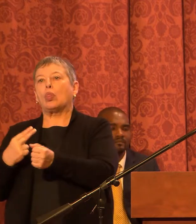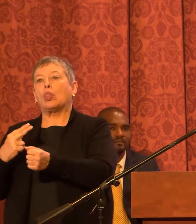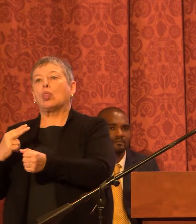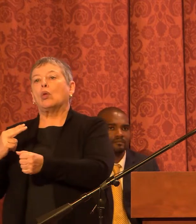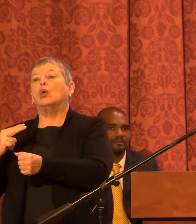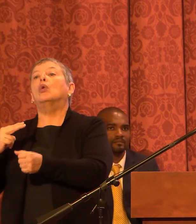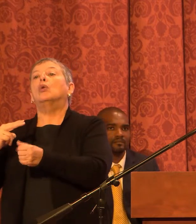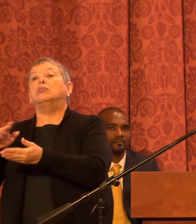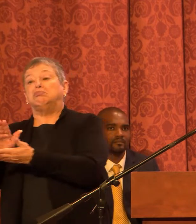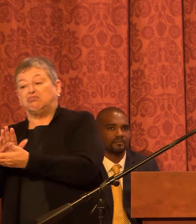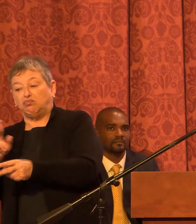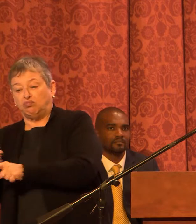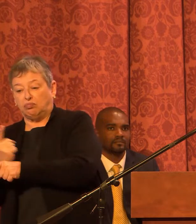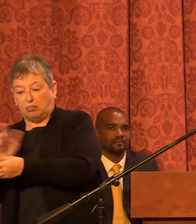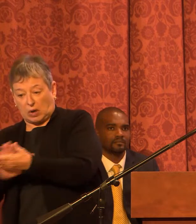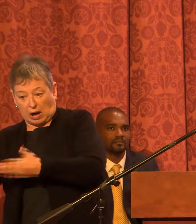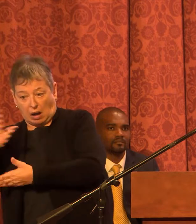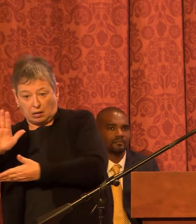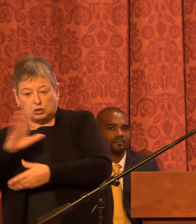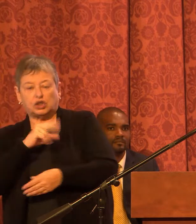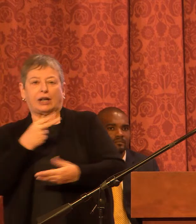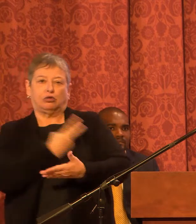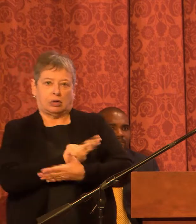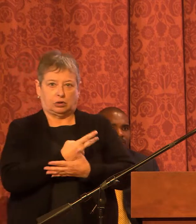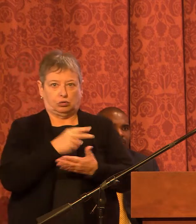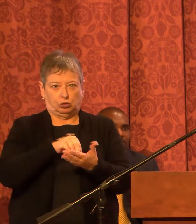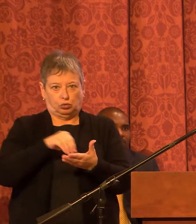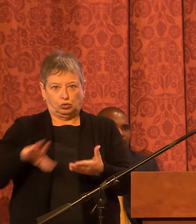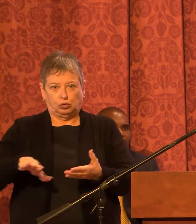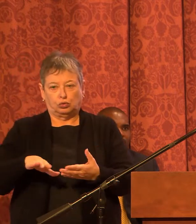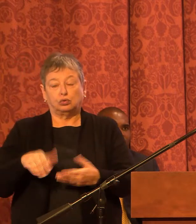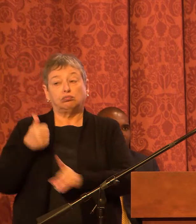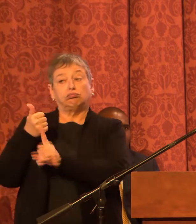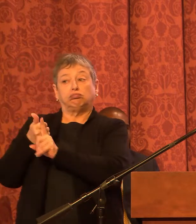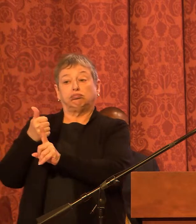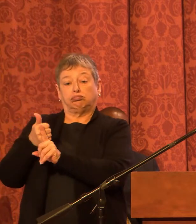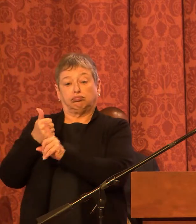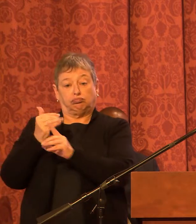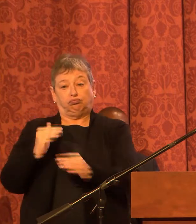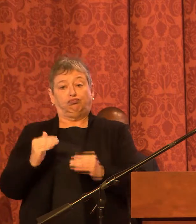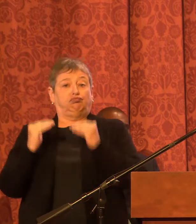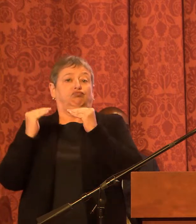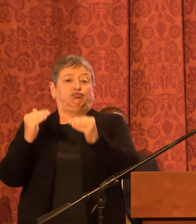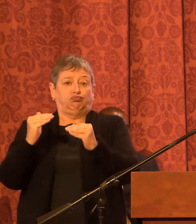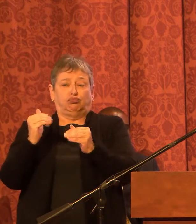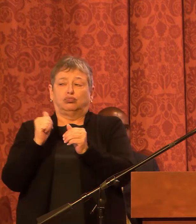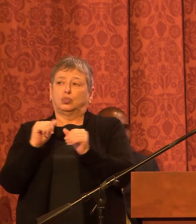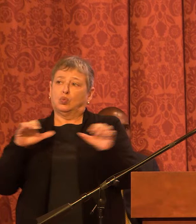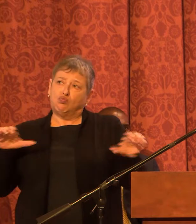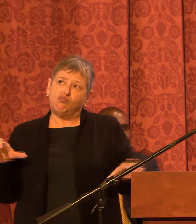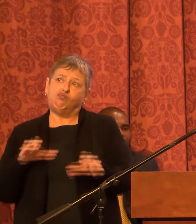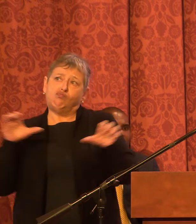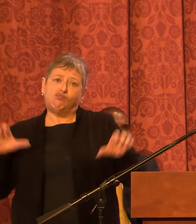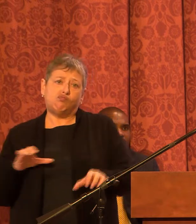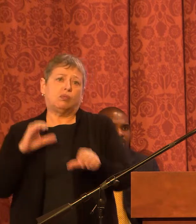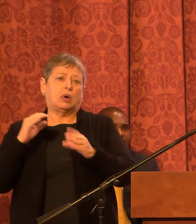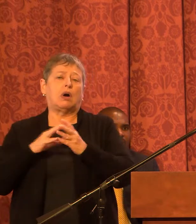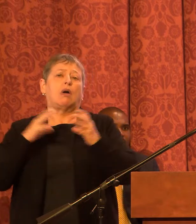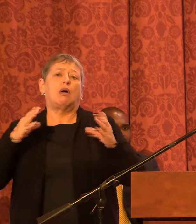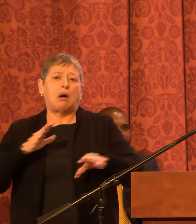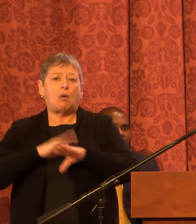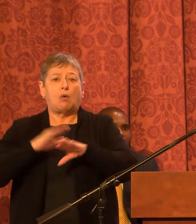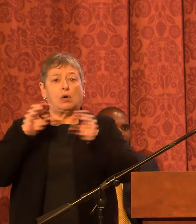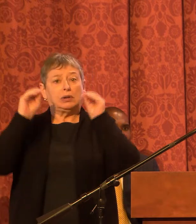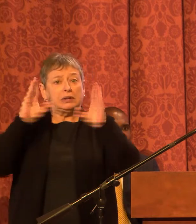graduate students. Dr. Beckers goes above and beyond her role as an educator in focusing